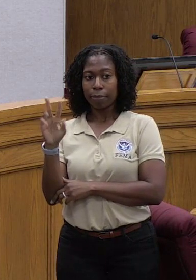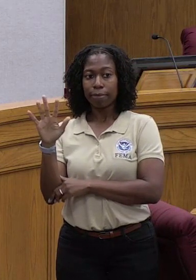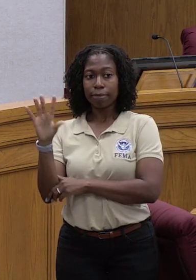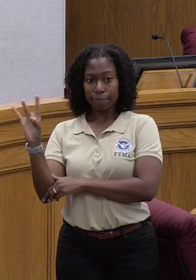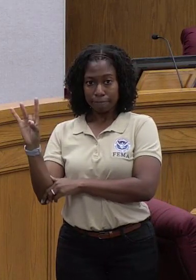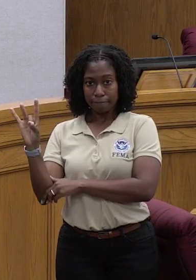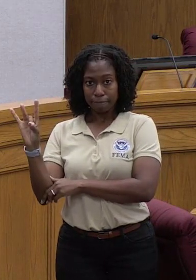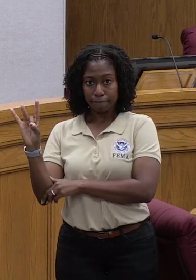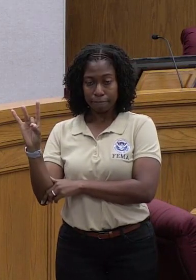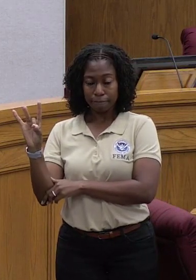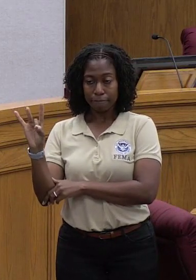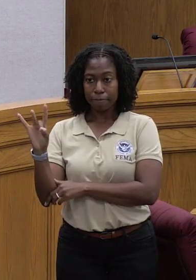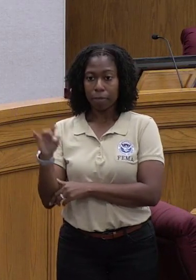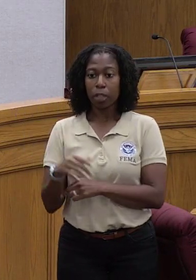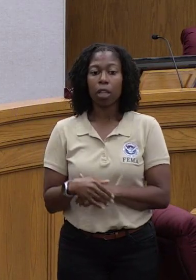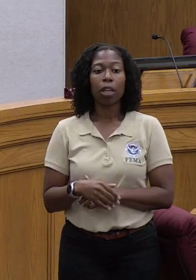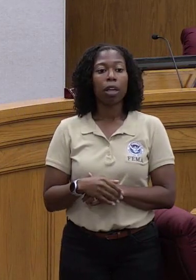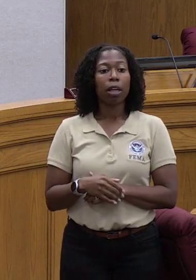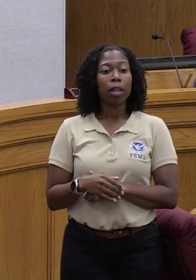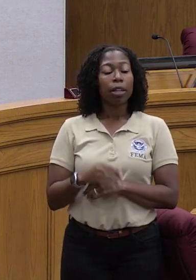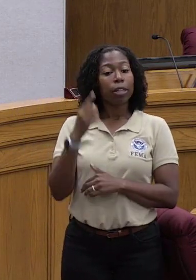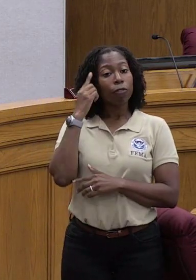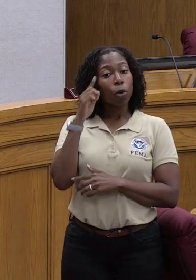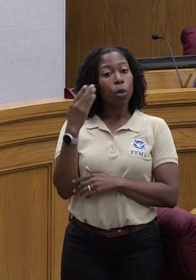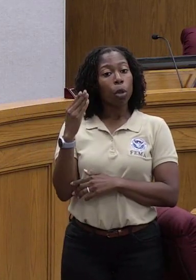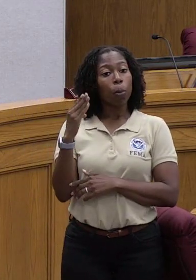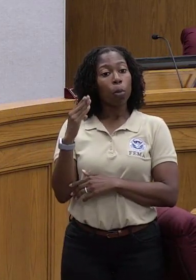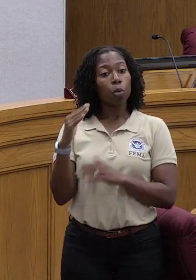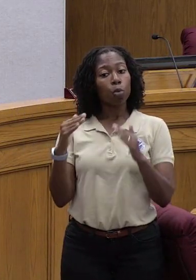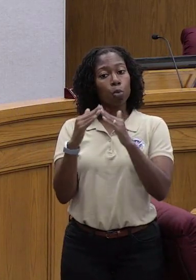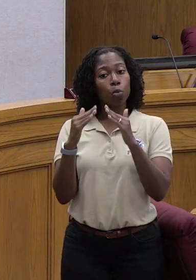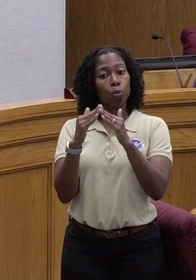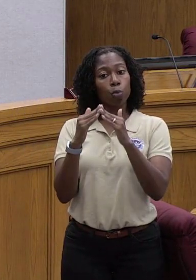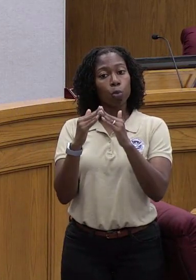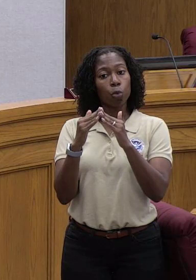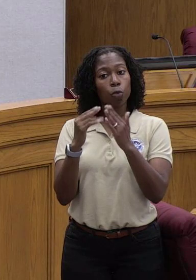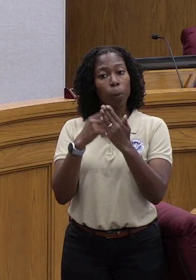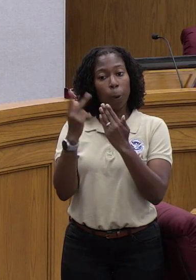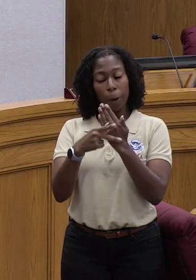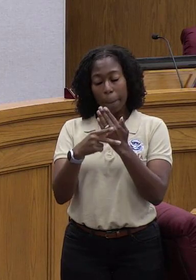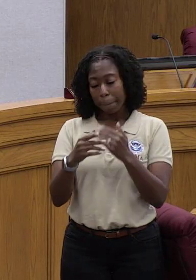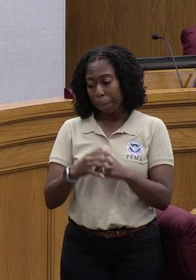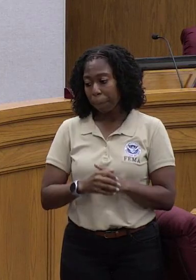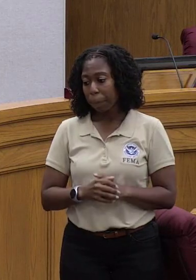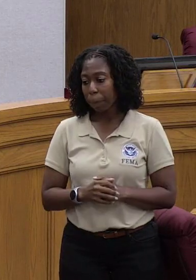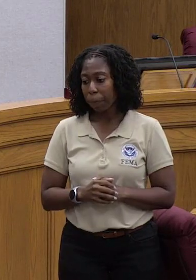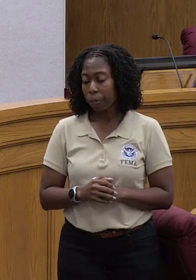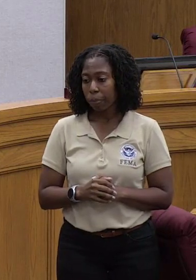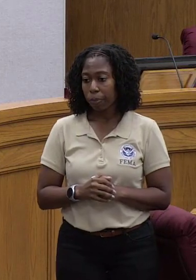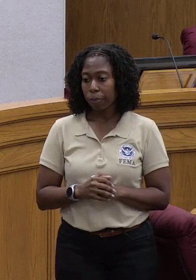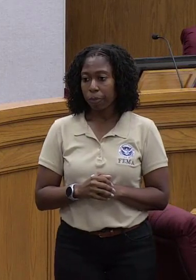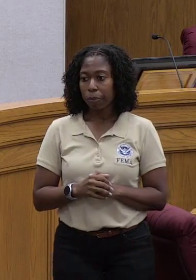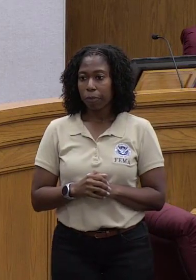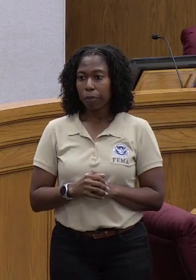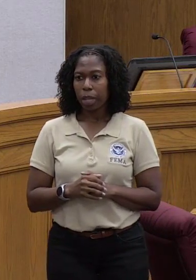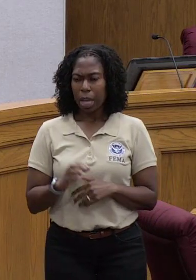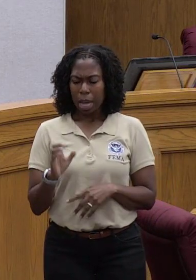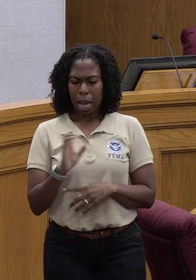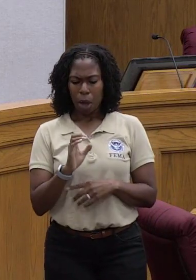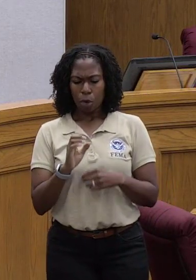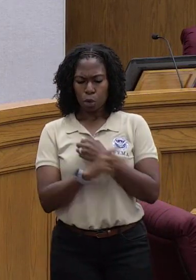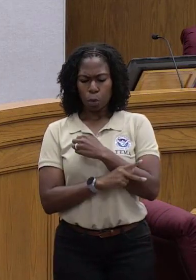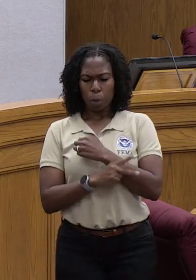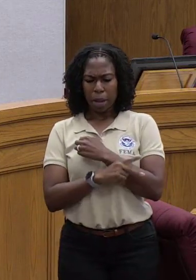766-3258. That's again for the Blue Roof program. And there are well over, from what I understand, for Calcasieu Parish,